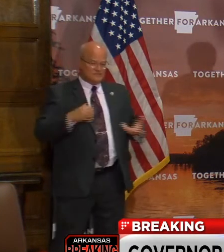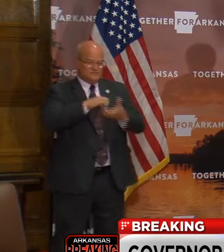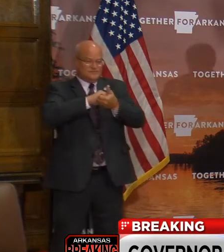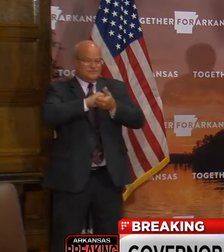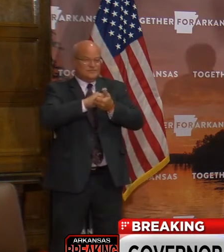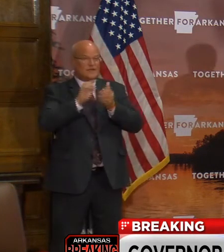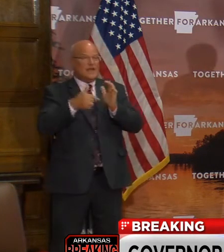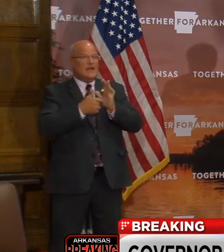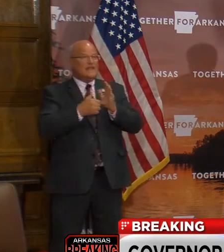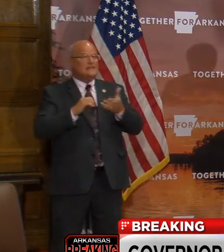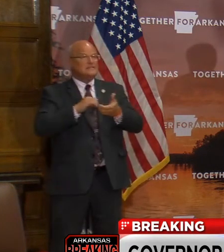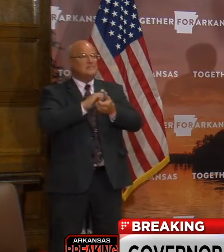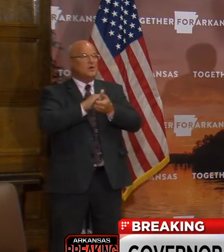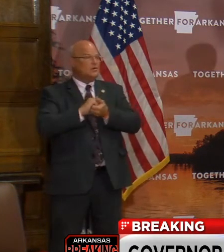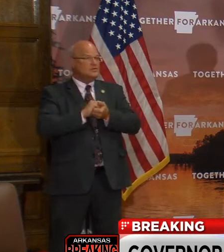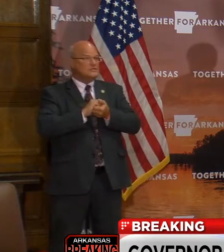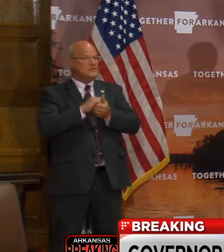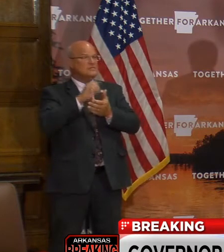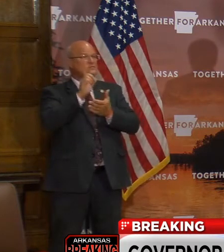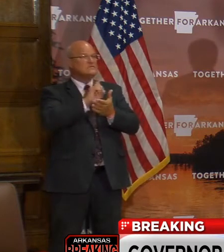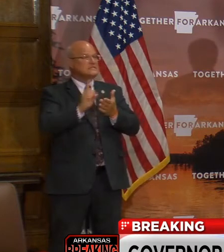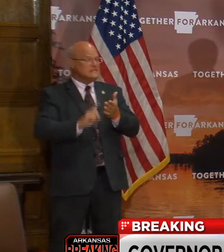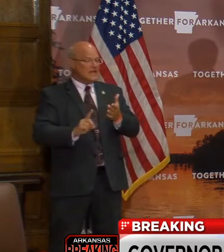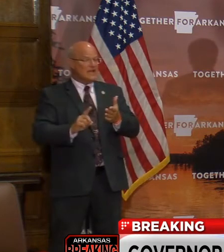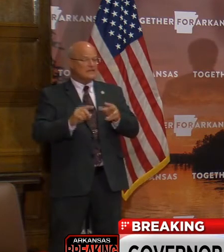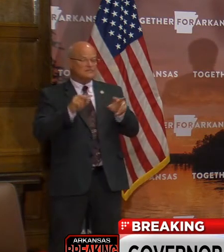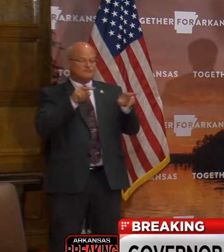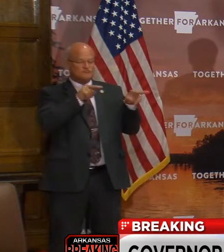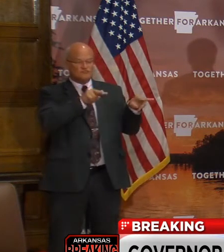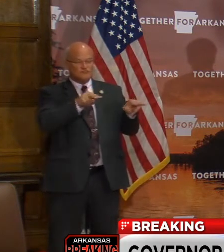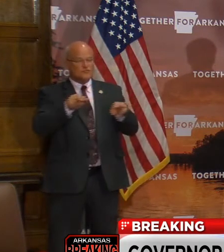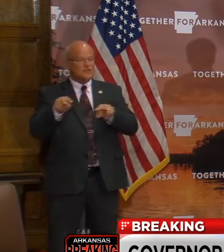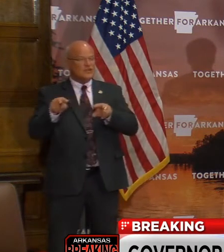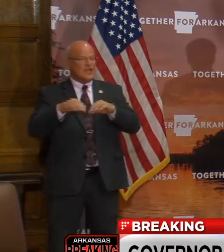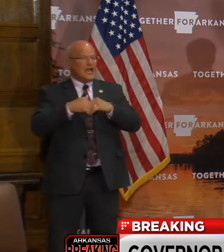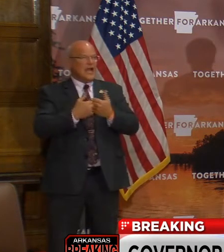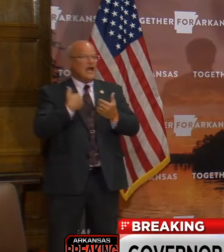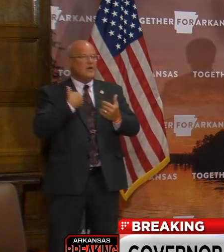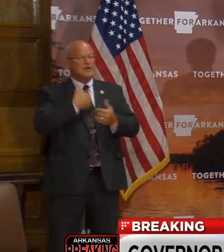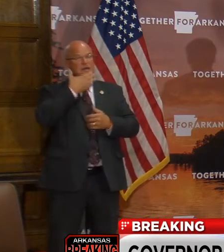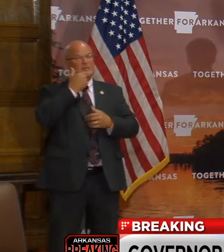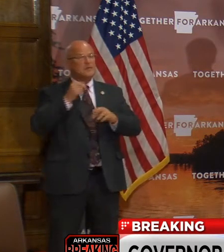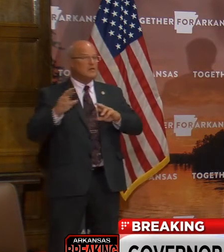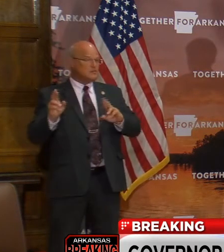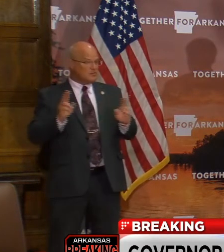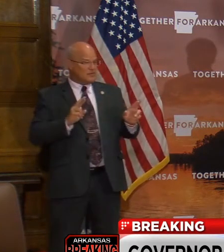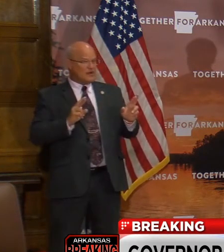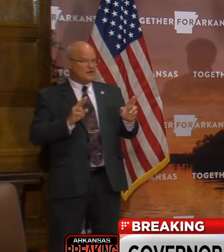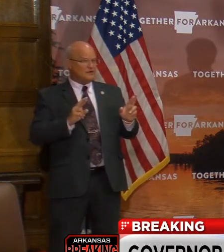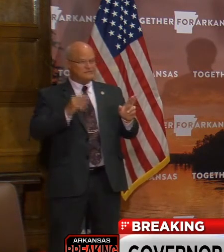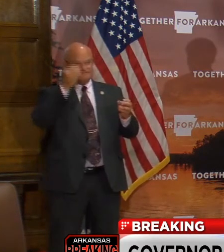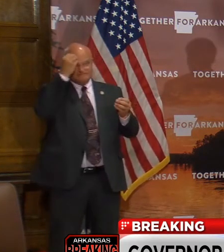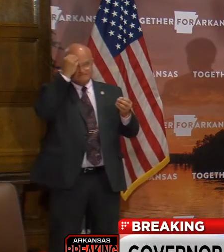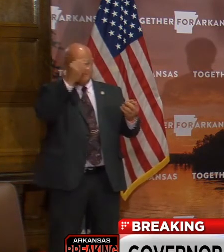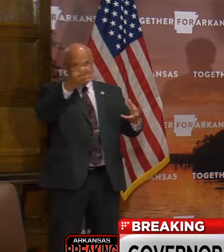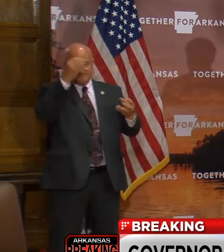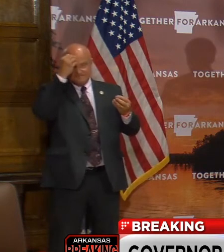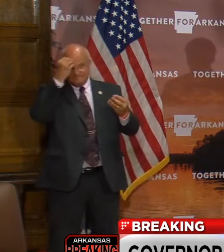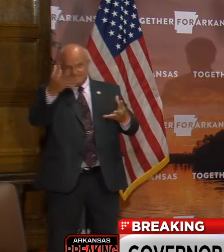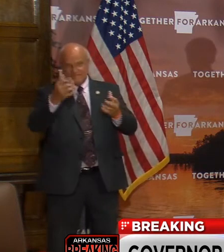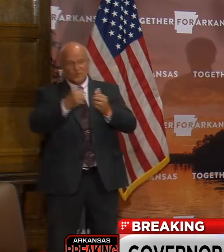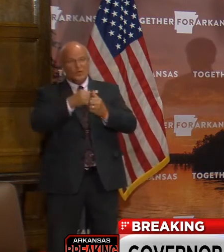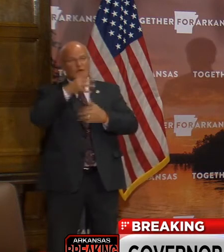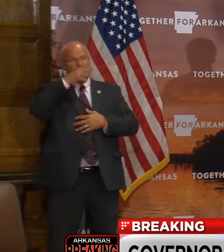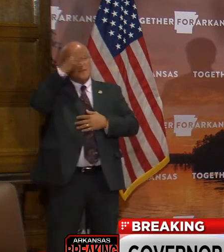This partnership was designed to look at how we can better prepare and communicate with our